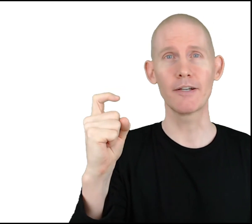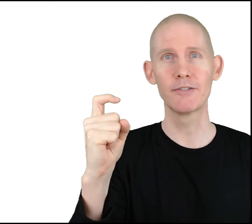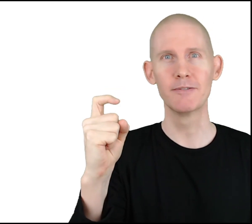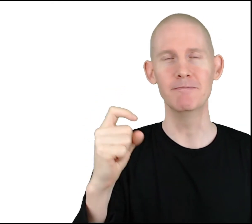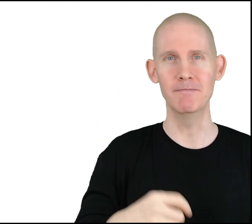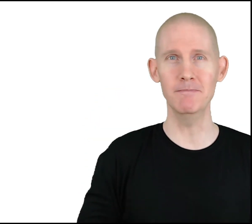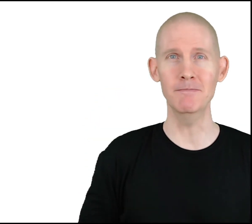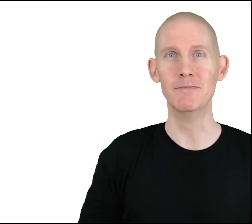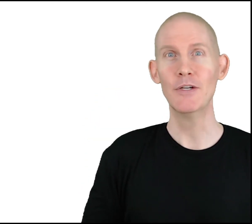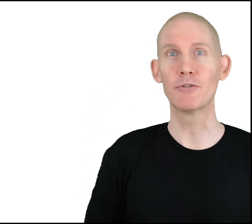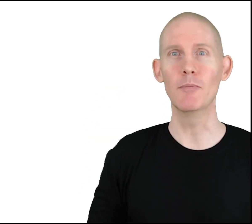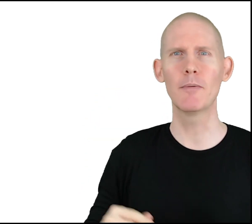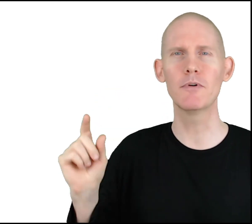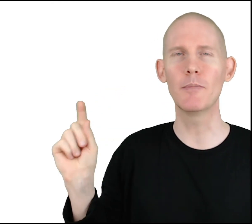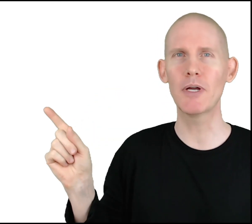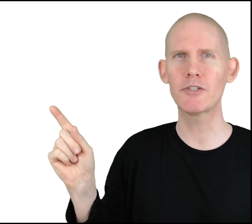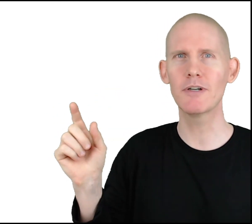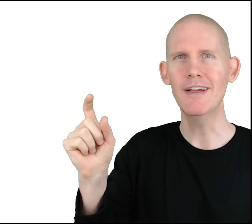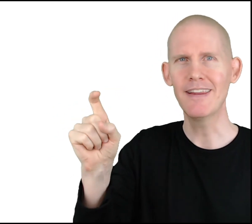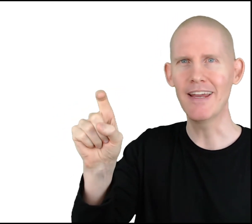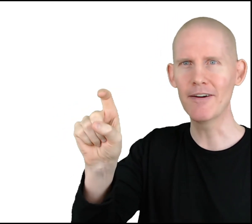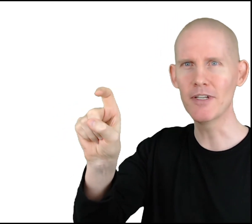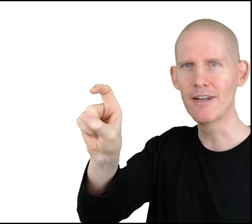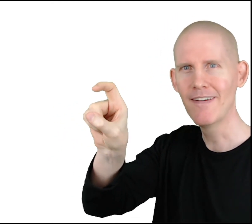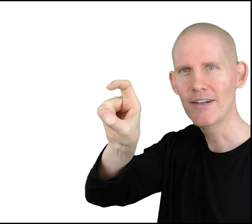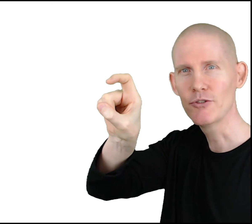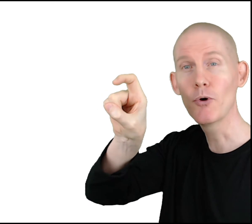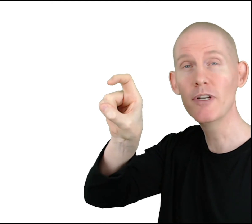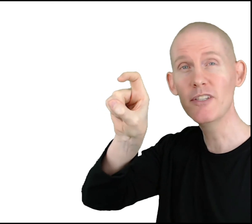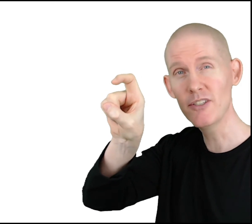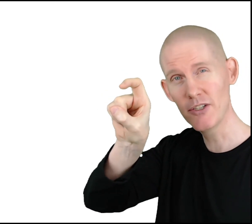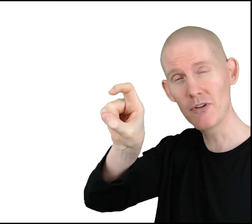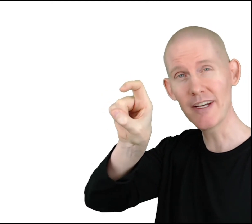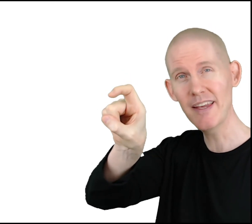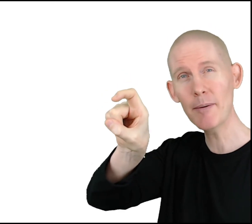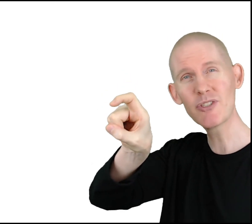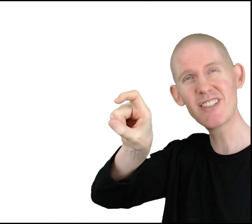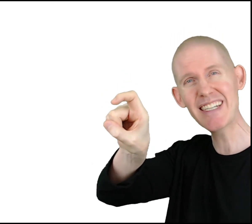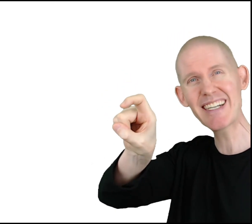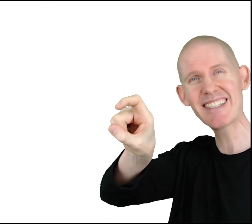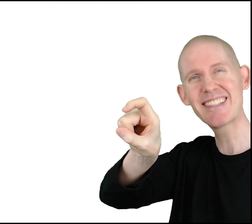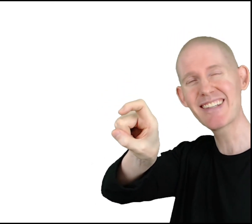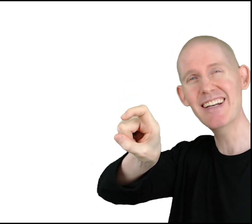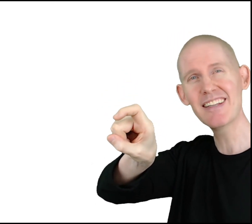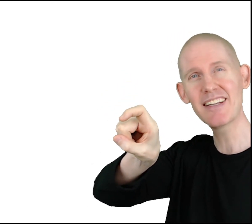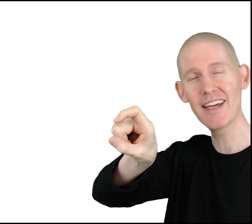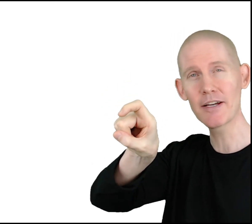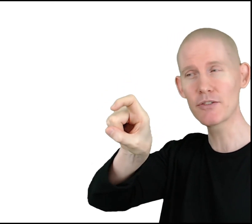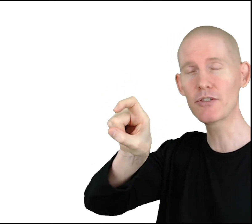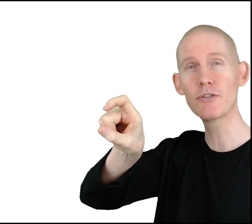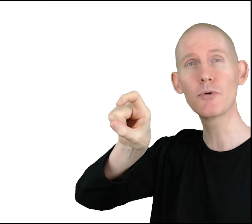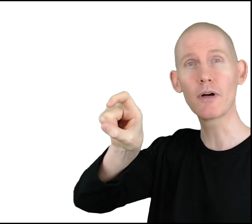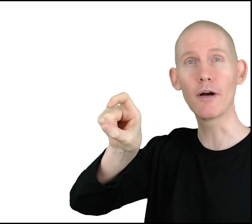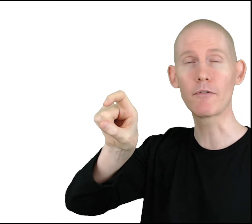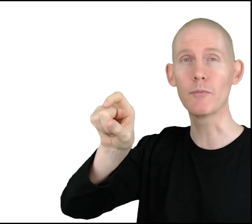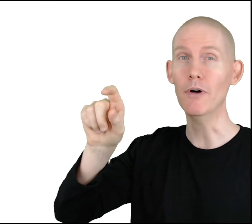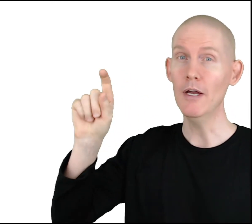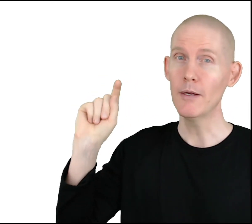X. So remember in the picture, they have it showing it to you like that, but you're not going to sign it like that because it's just too uncomfortable. Picture